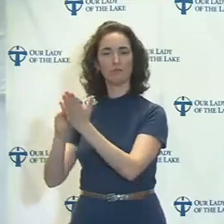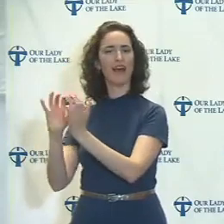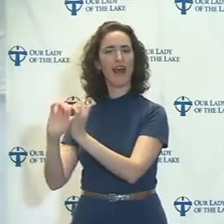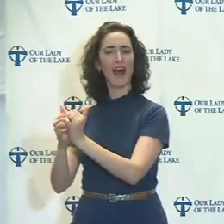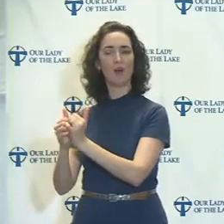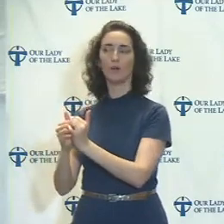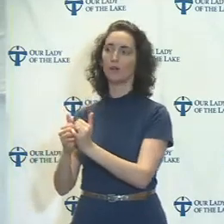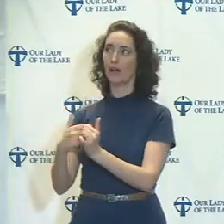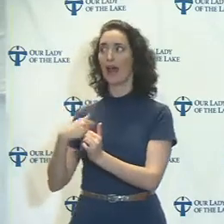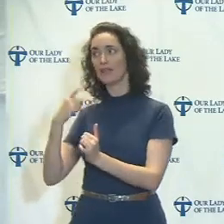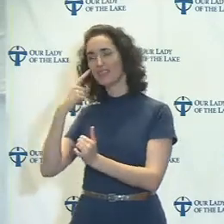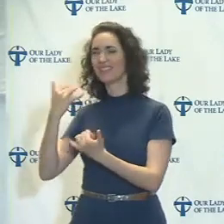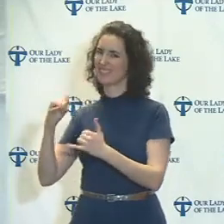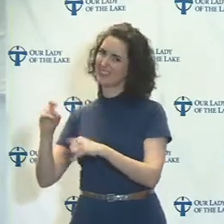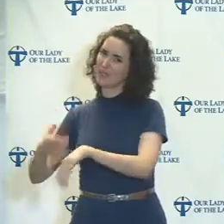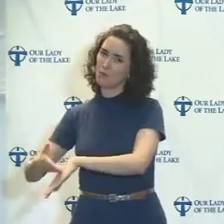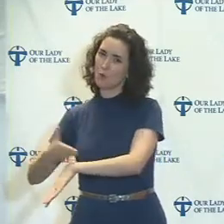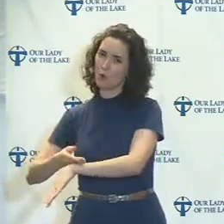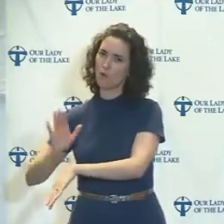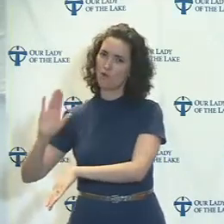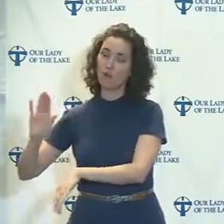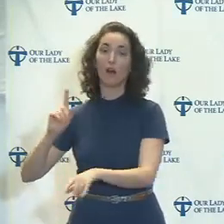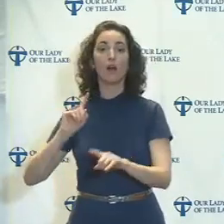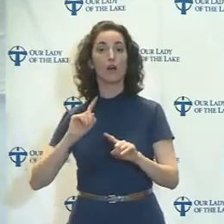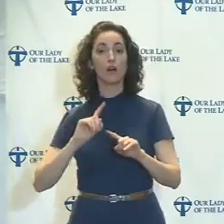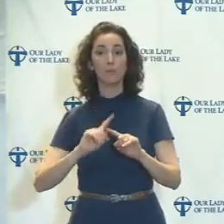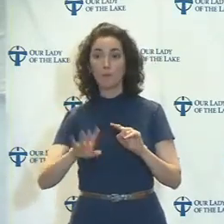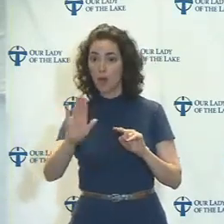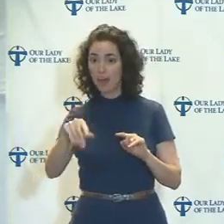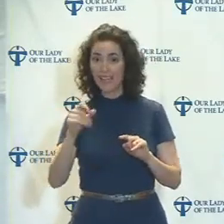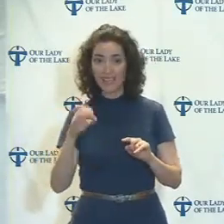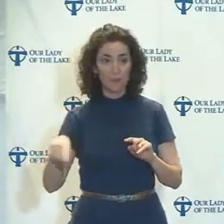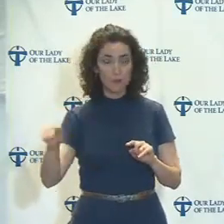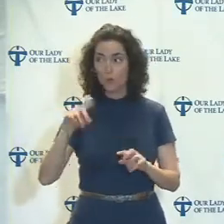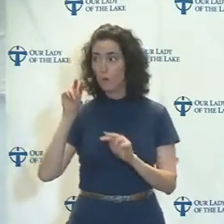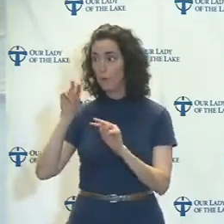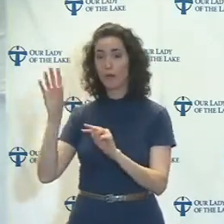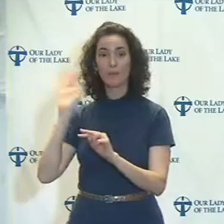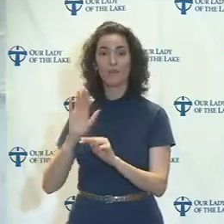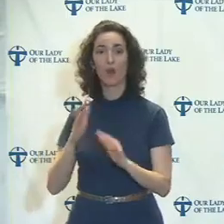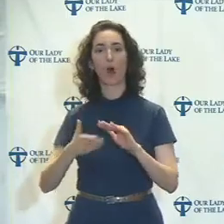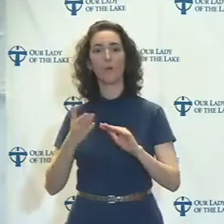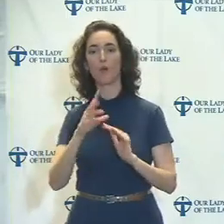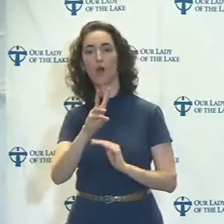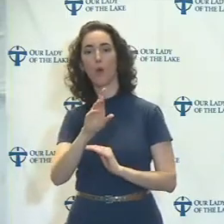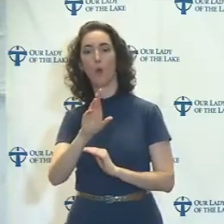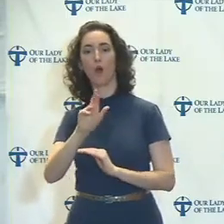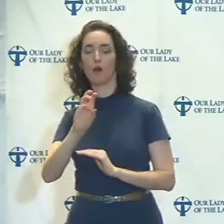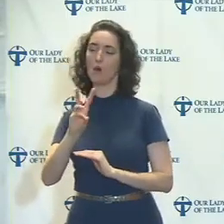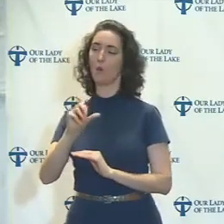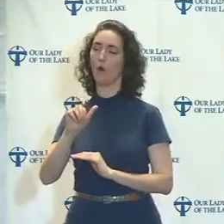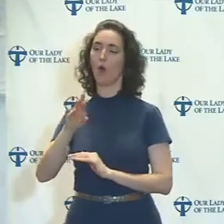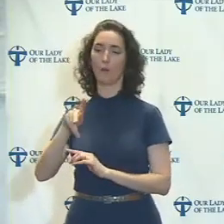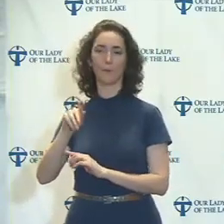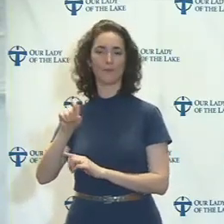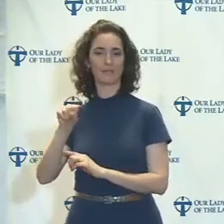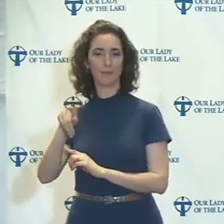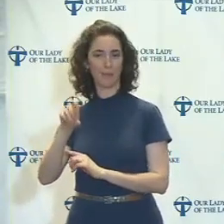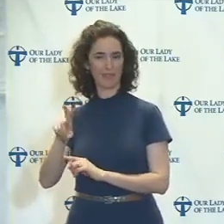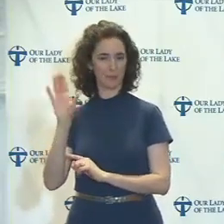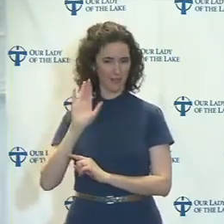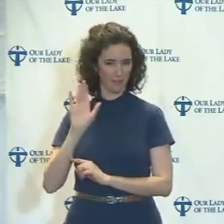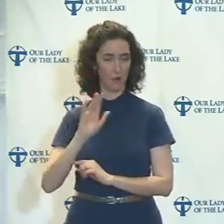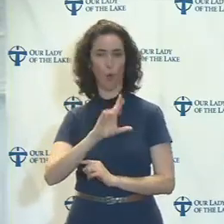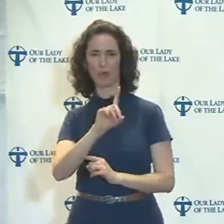still has a ways to go, but if you were paying attention to Operation Warp Speed and the data it had, and CDC, and